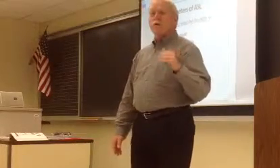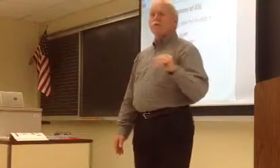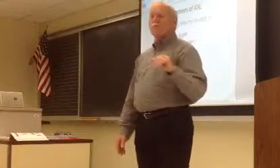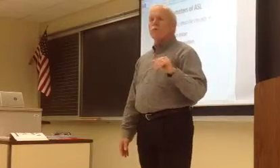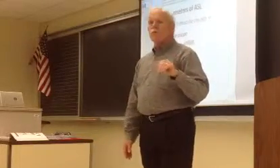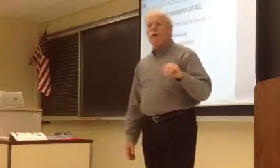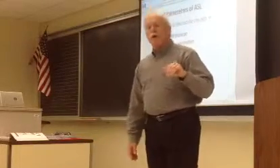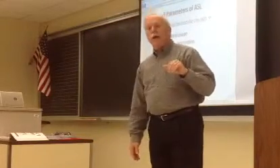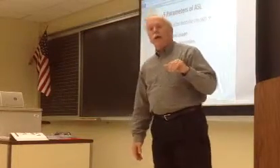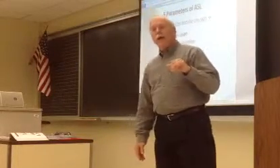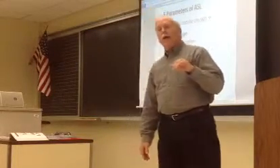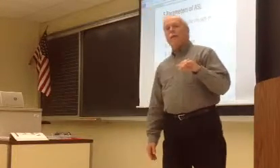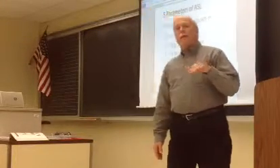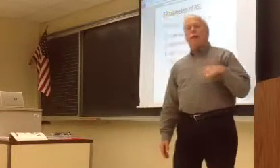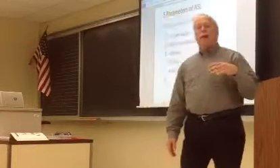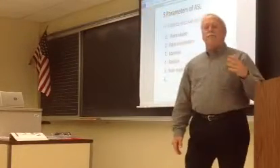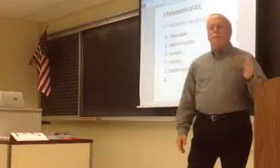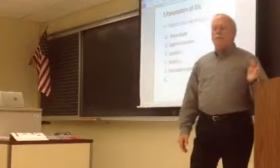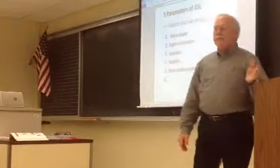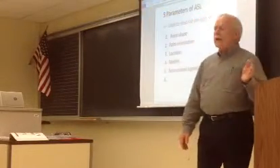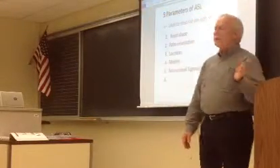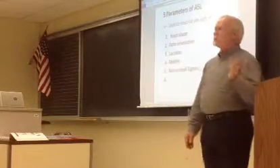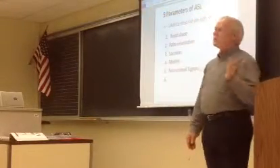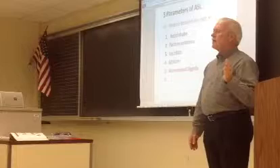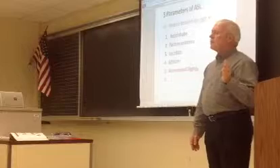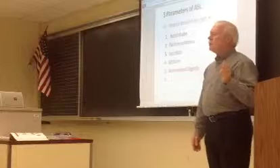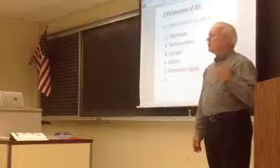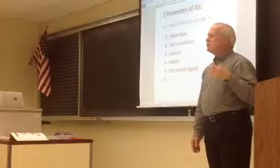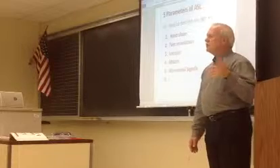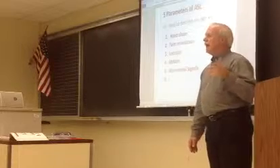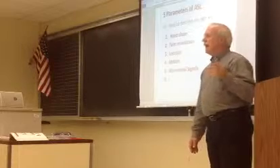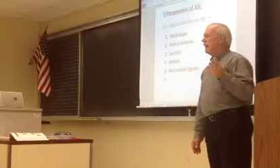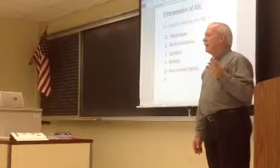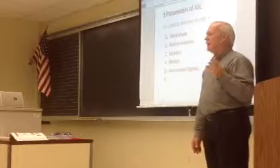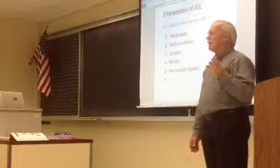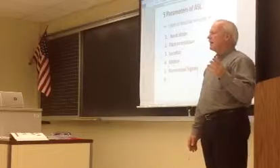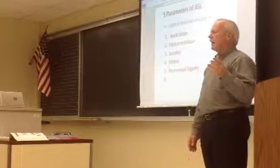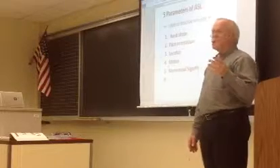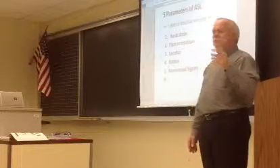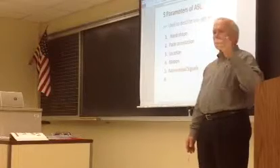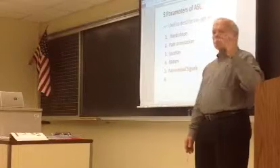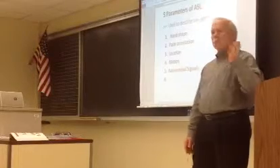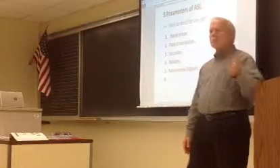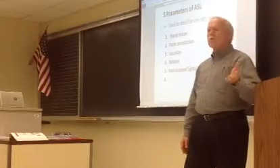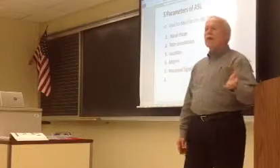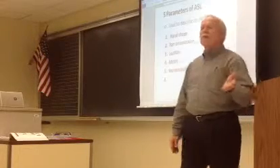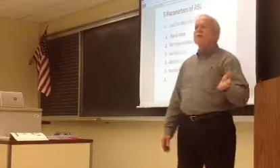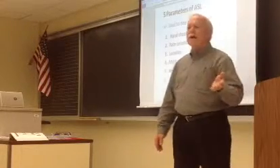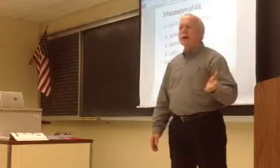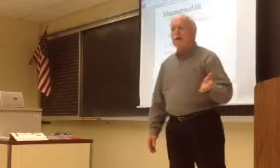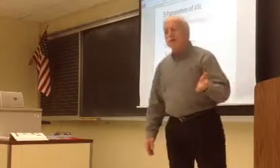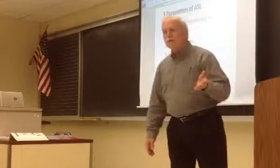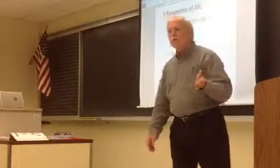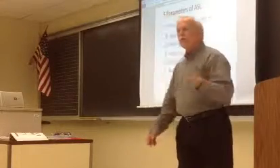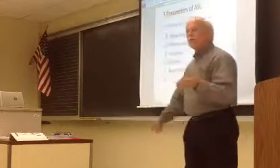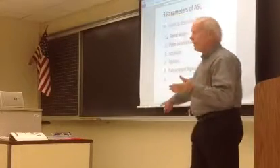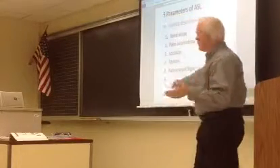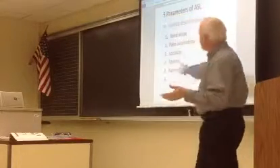one's in Florida, and the guy in Florida says, I just discovered a new sign, and the guy on the other end of the phone would say, well, how do you sign it? You'd go back and say, well,